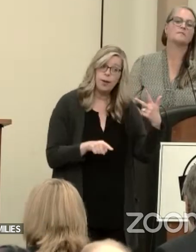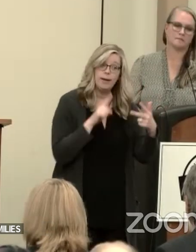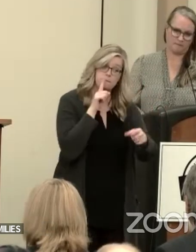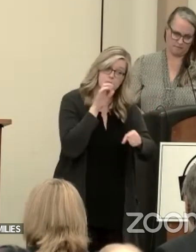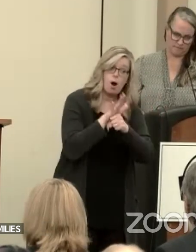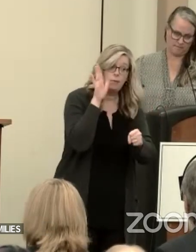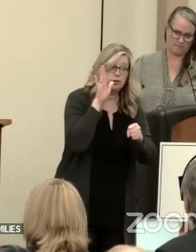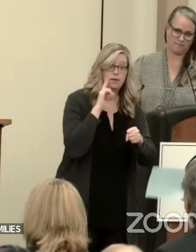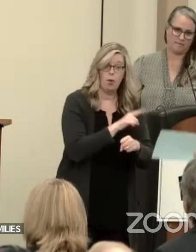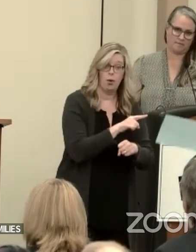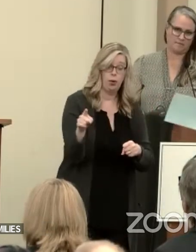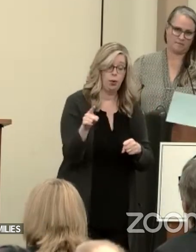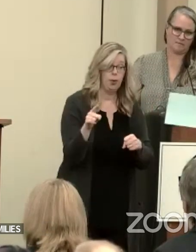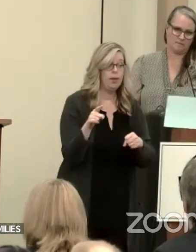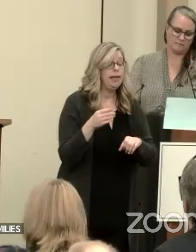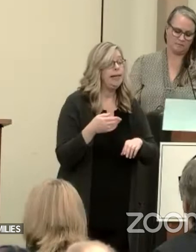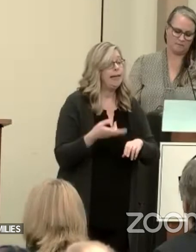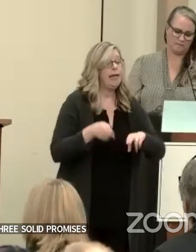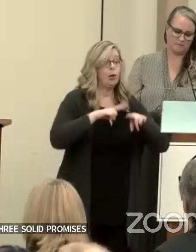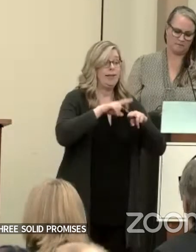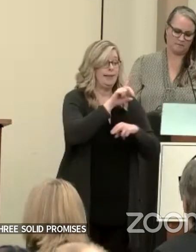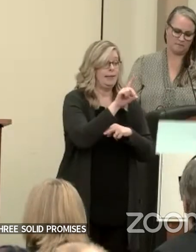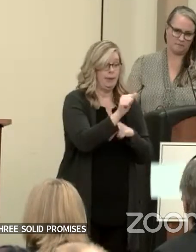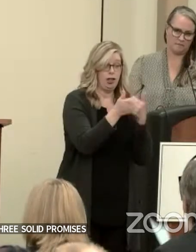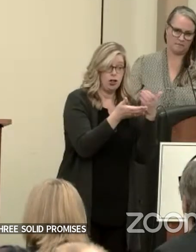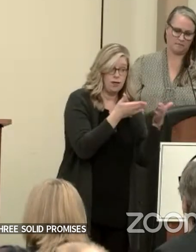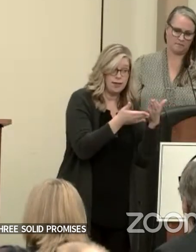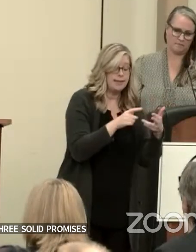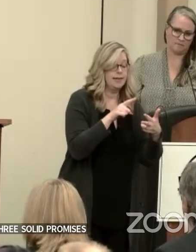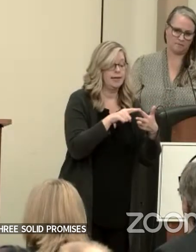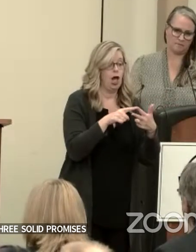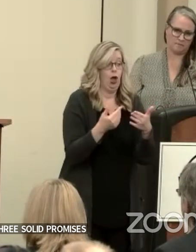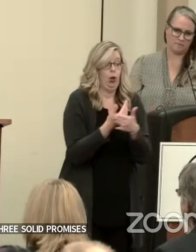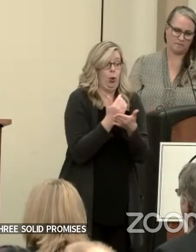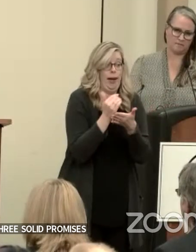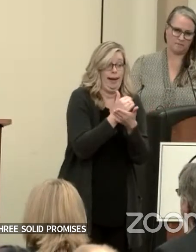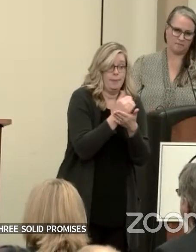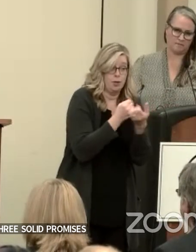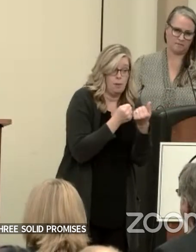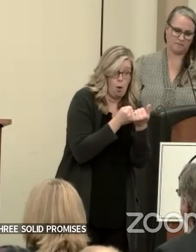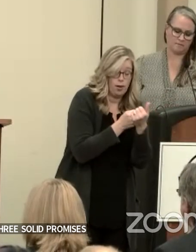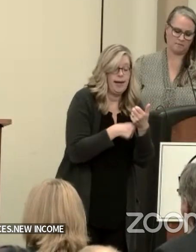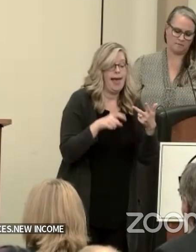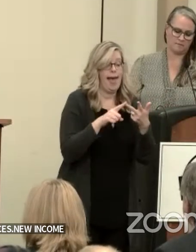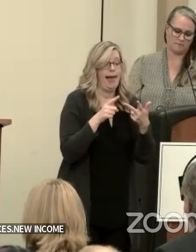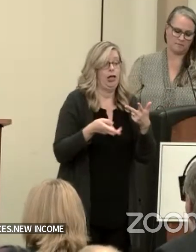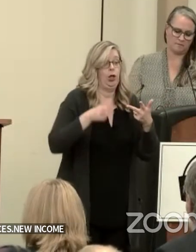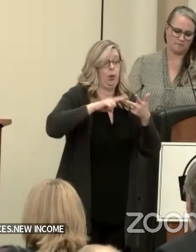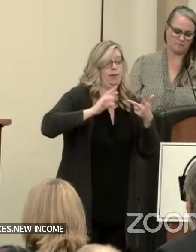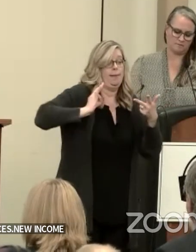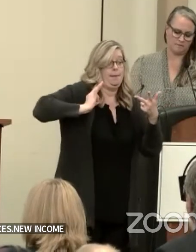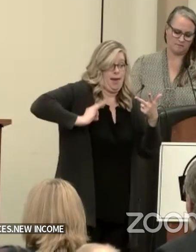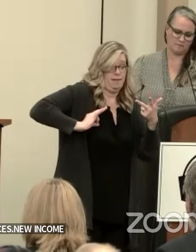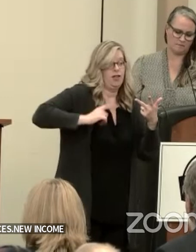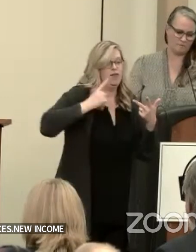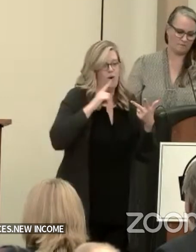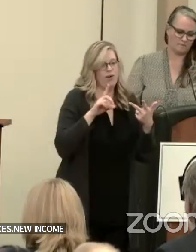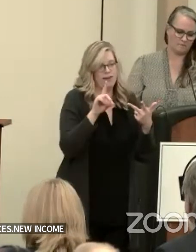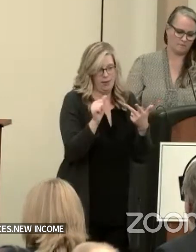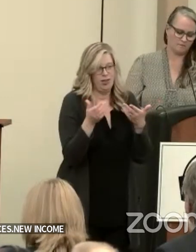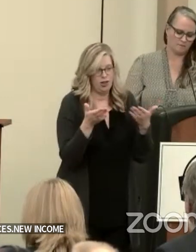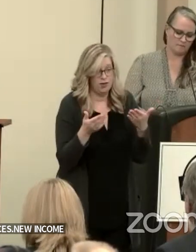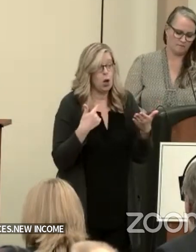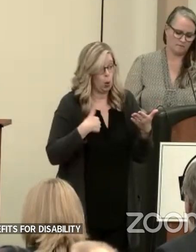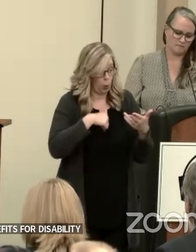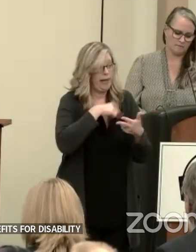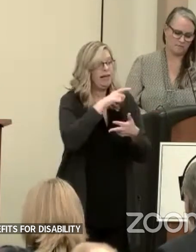you: increased disability services, new income support program, and increased benefits for disability services. And we've delivered on all